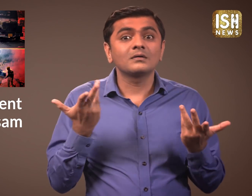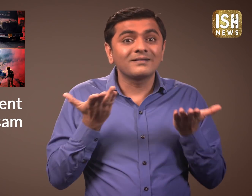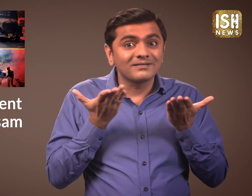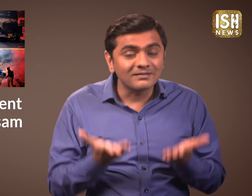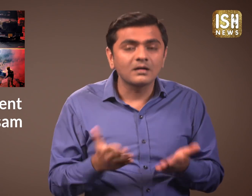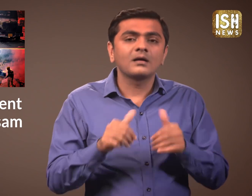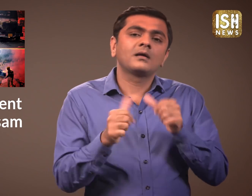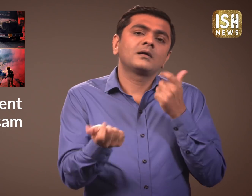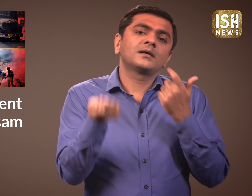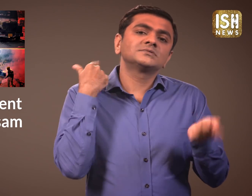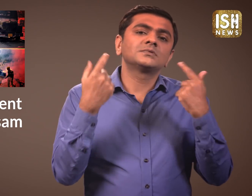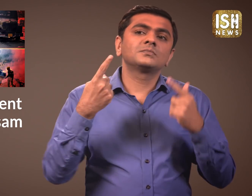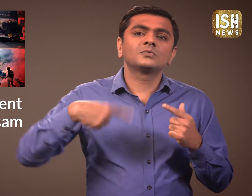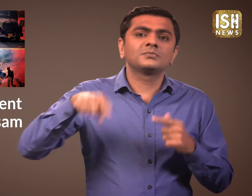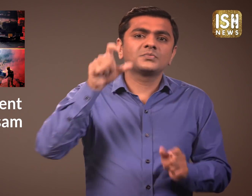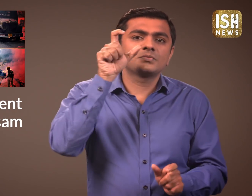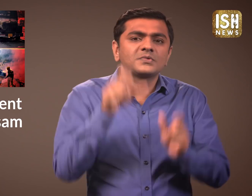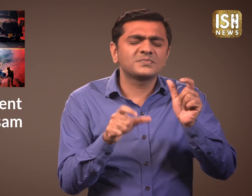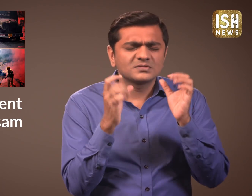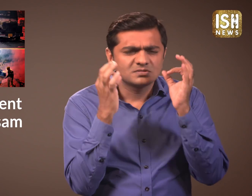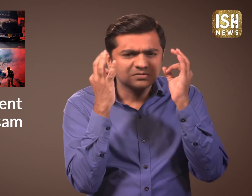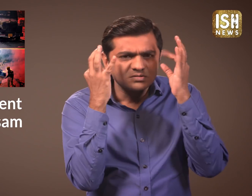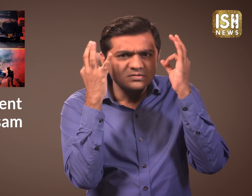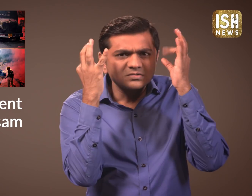This is why the people of Assam are protesting.